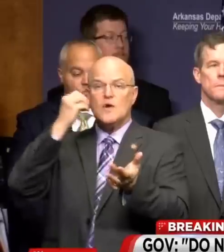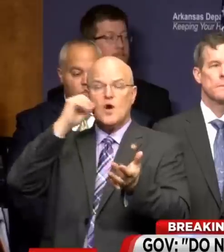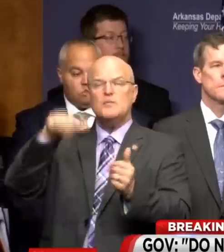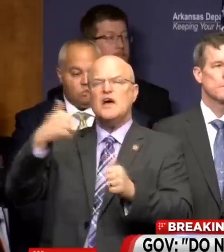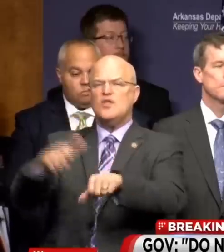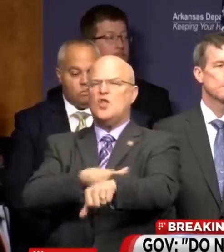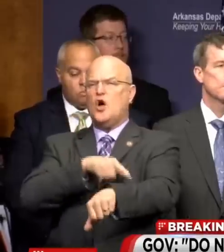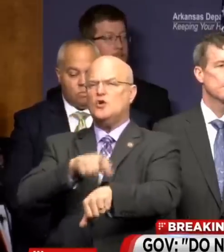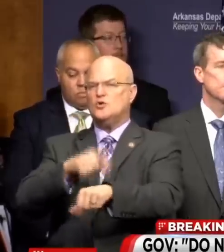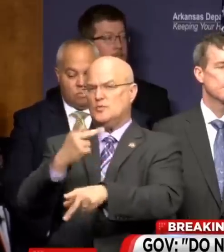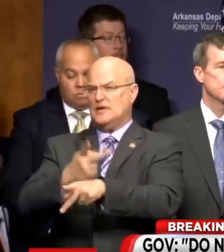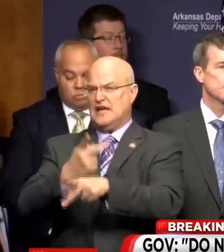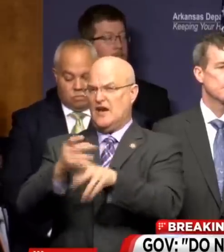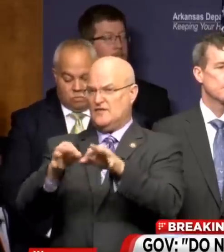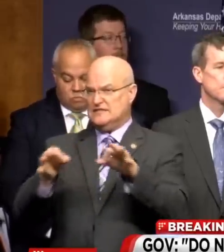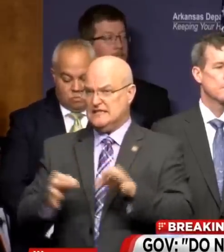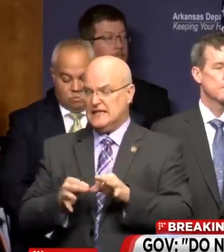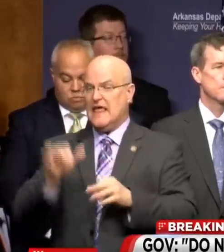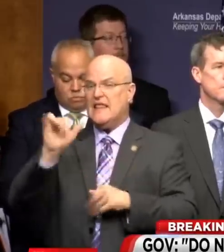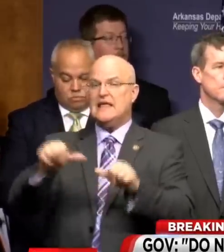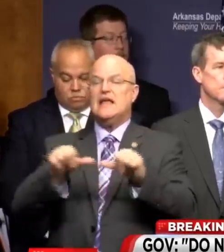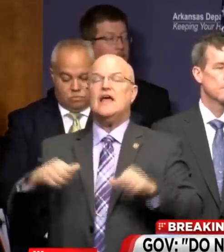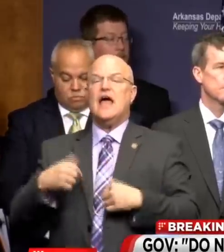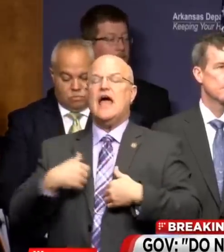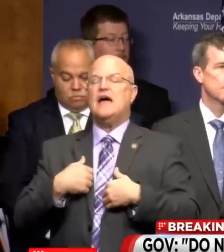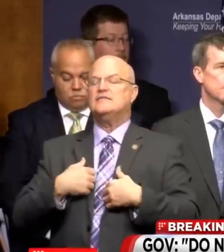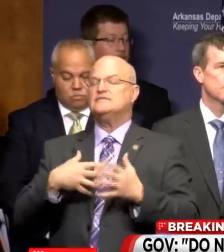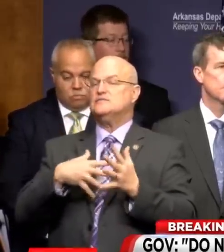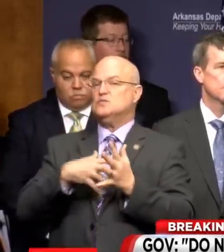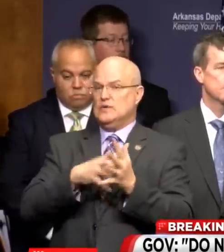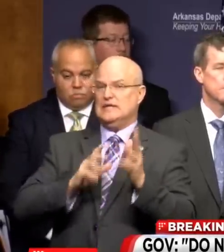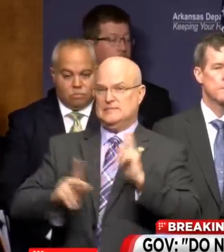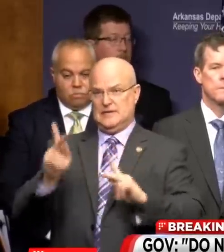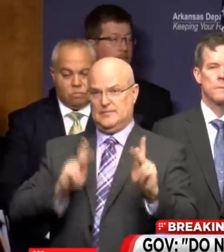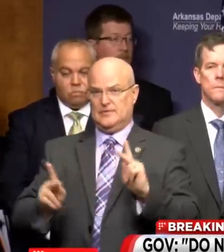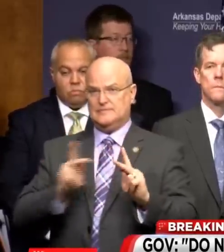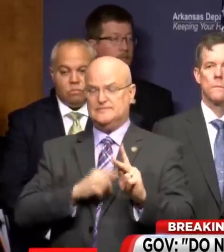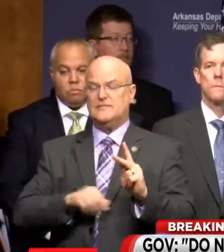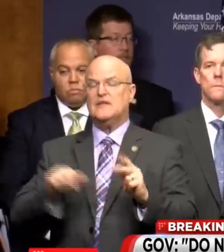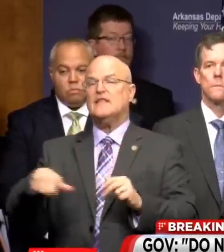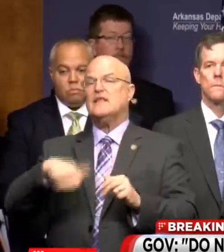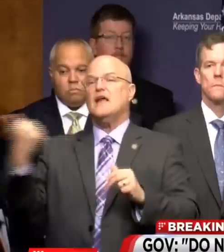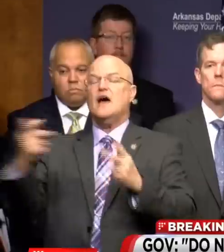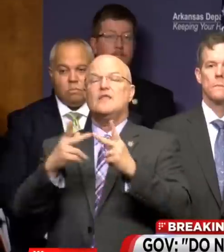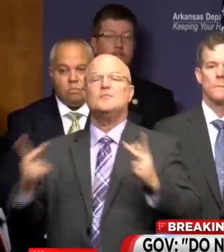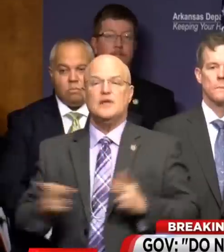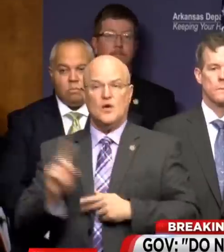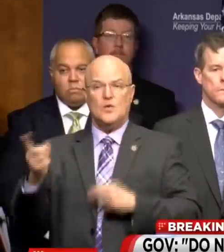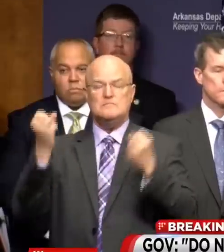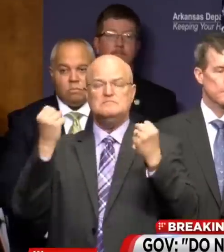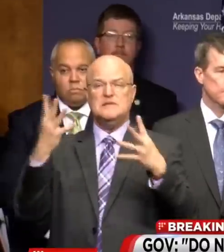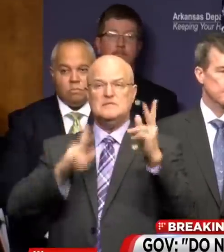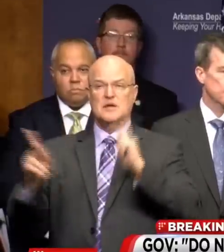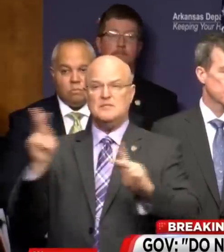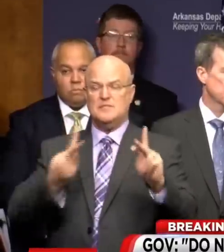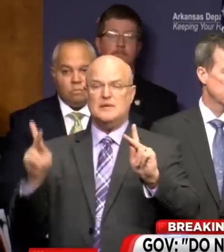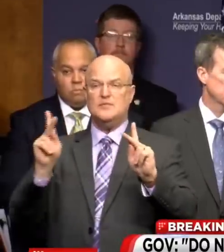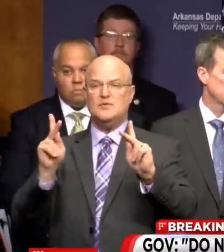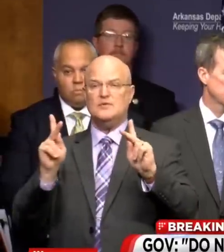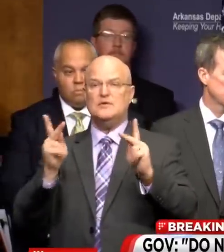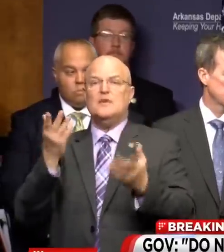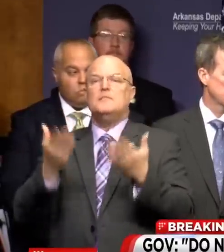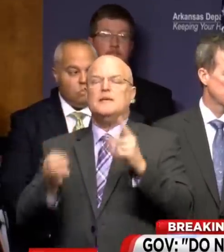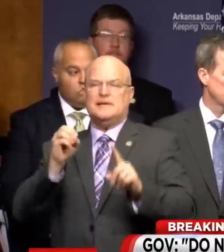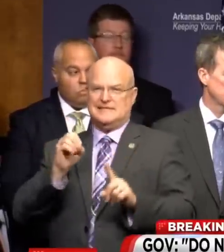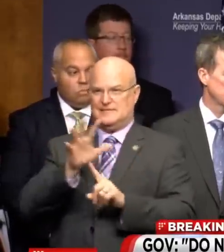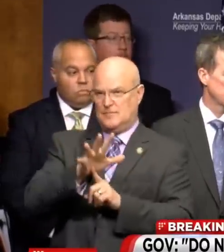other long-term care facilities. Those are areas where we have very vulnerable individuals. And then other settings where a large number of individuals may